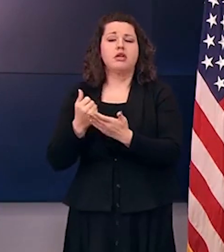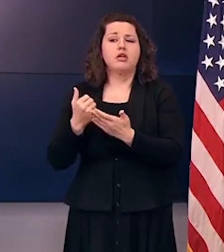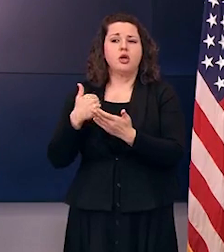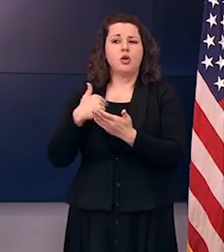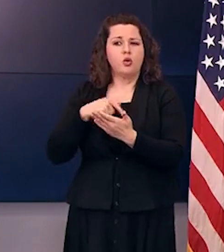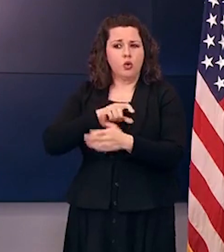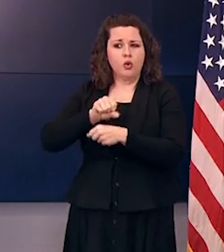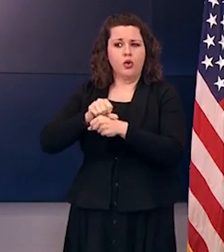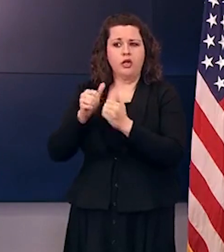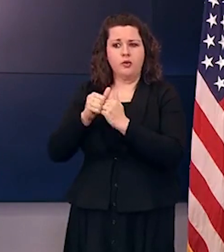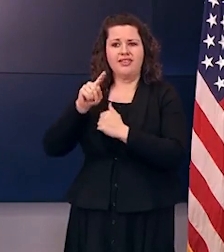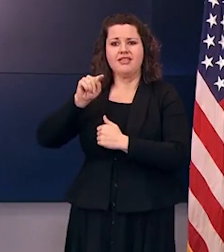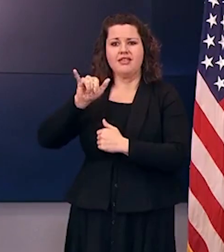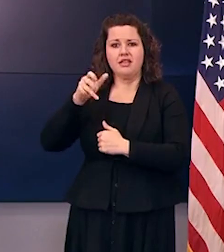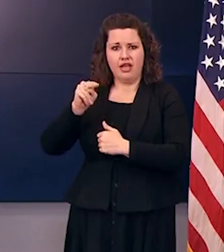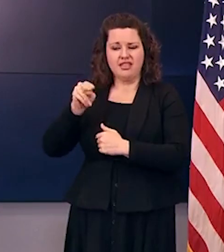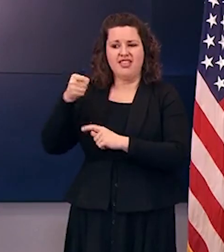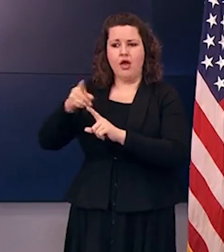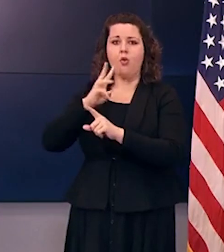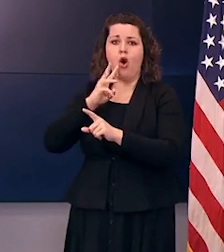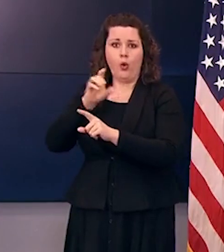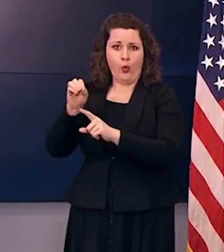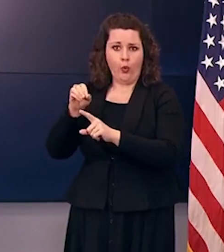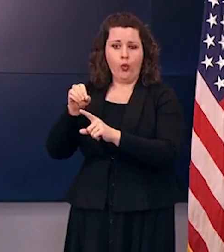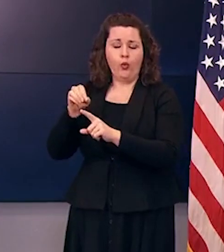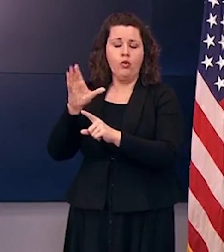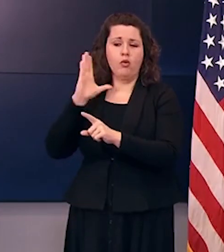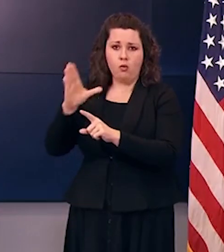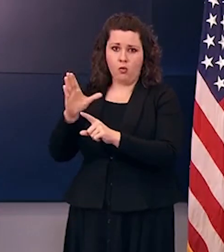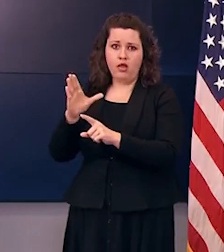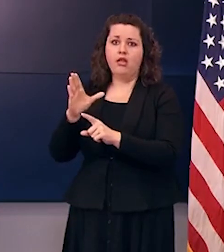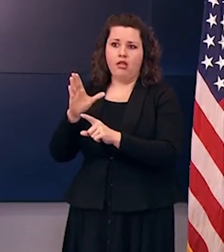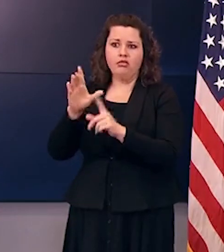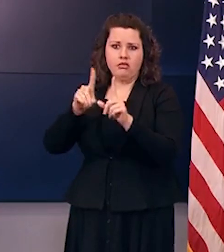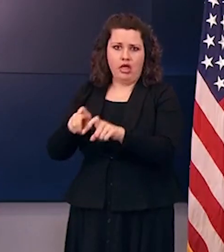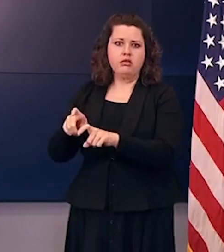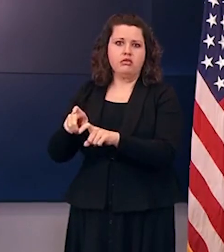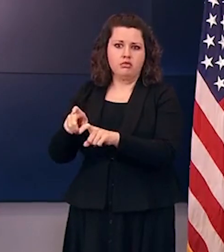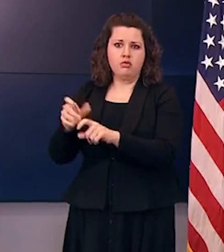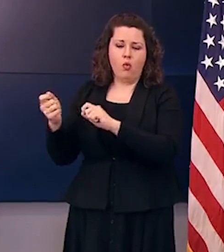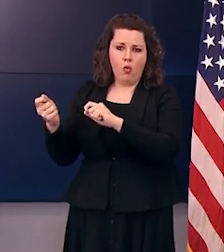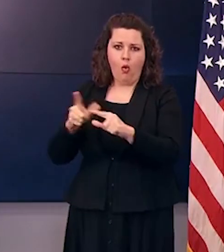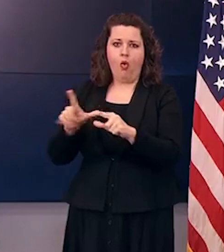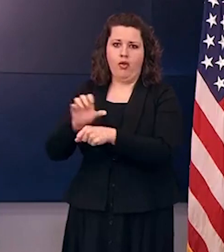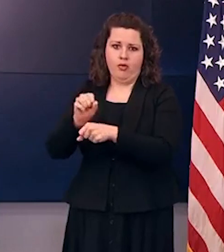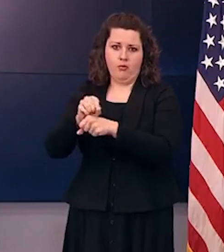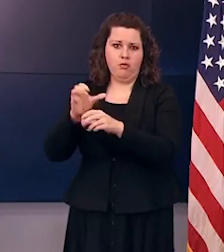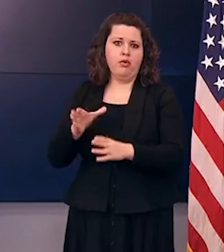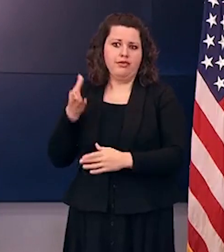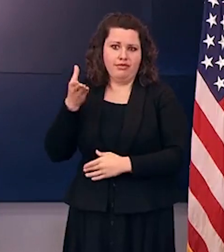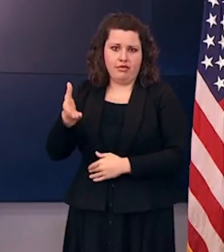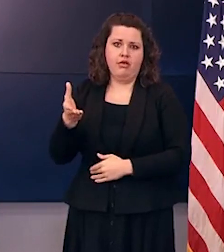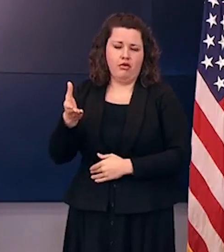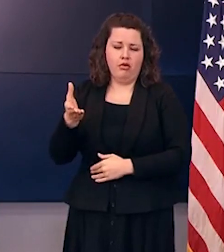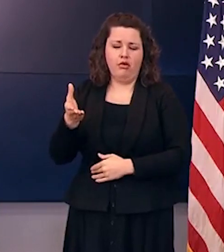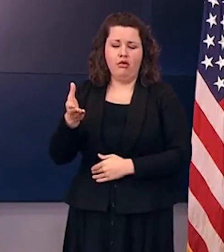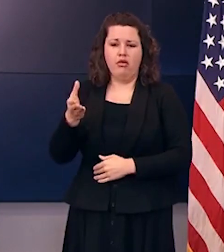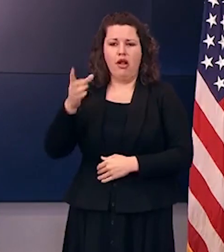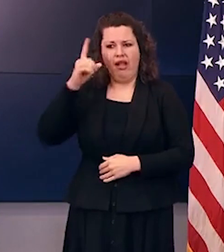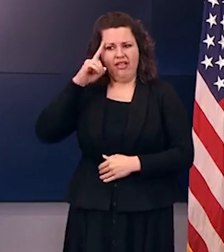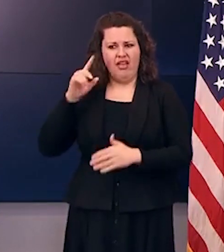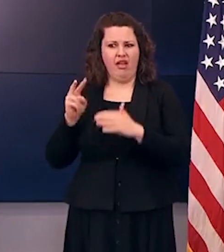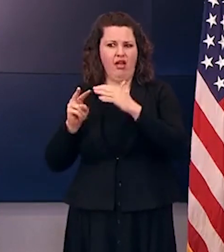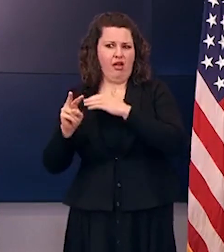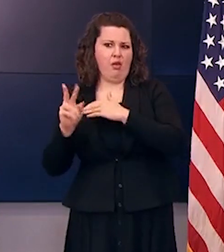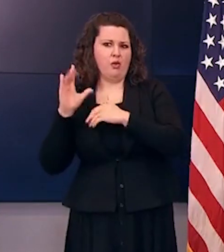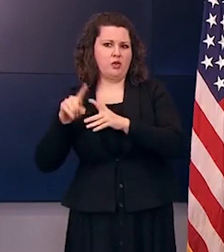We'll be working with the Tyson plant in Waterloo, and we will be testing all of their employees there. I think they're anticipating